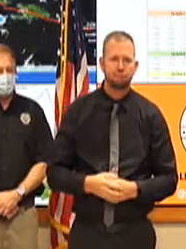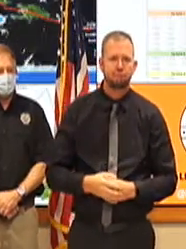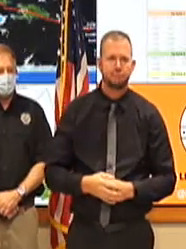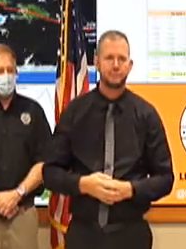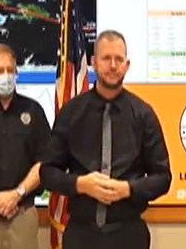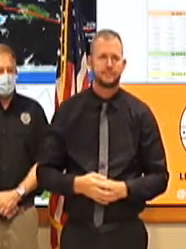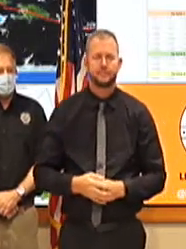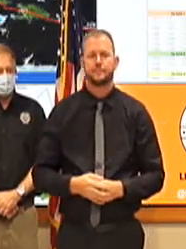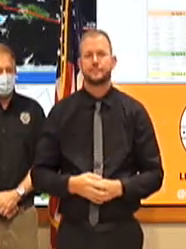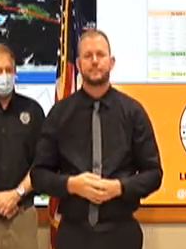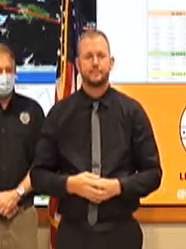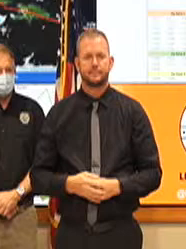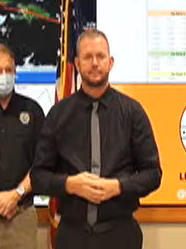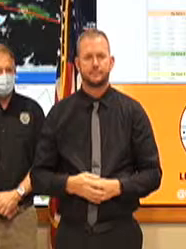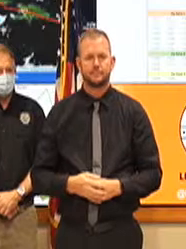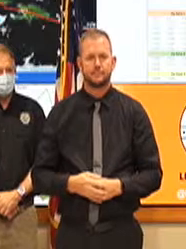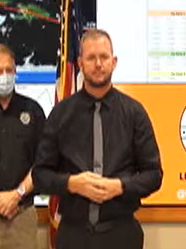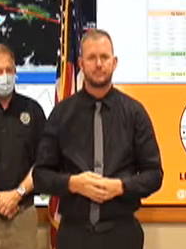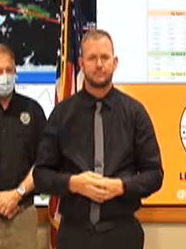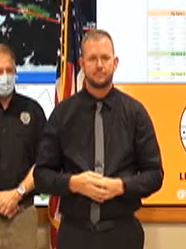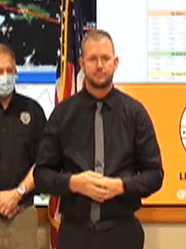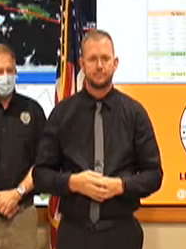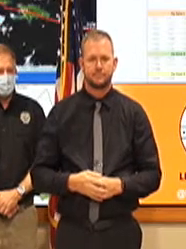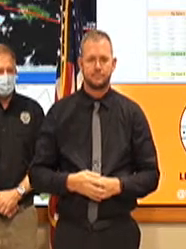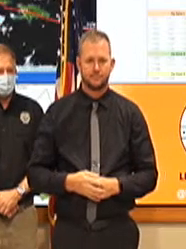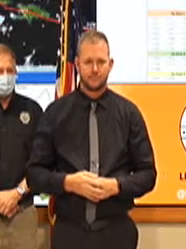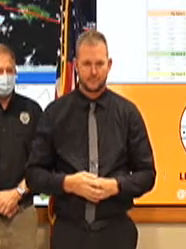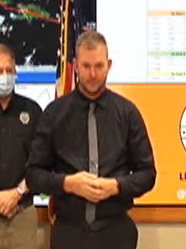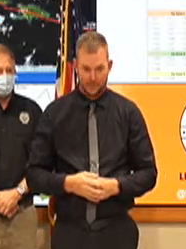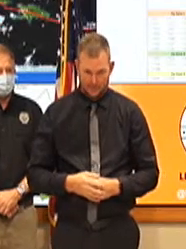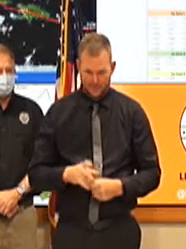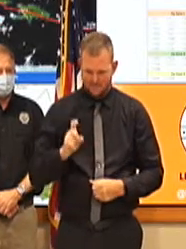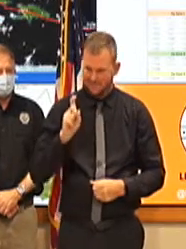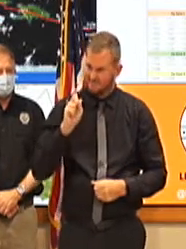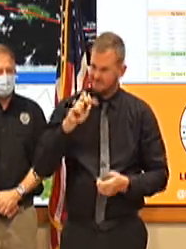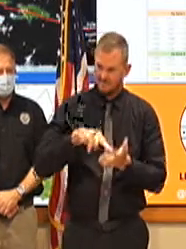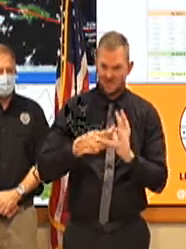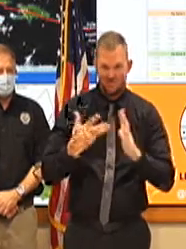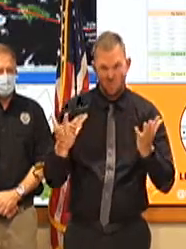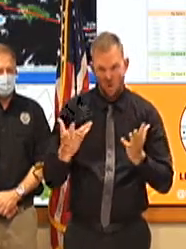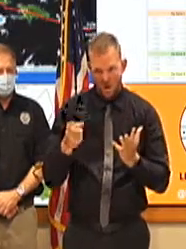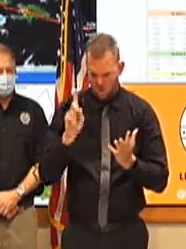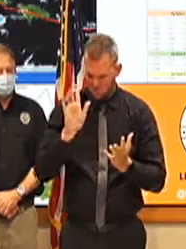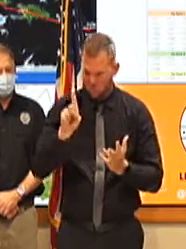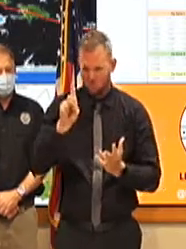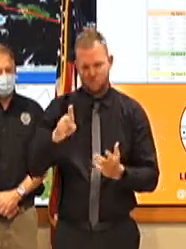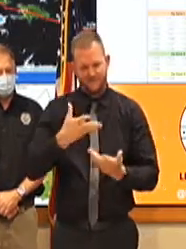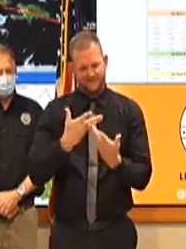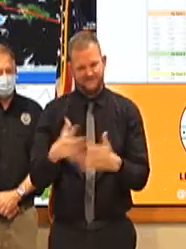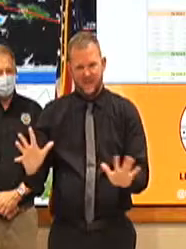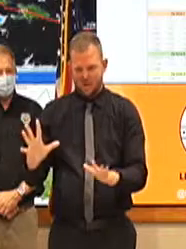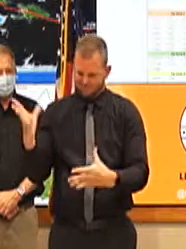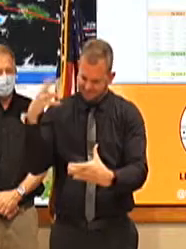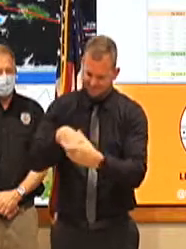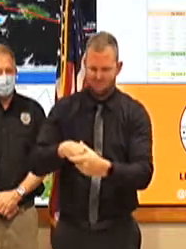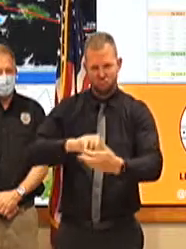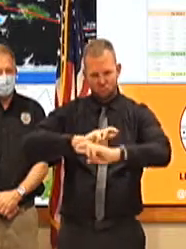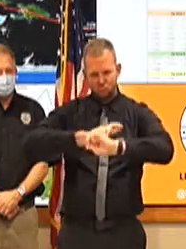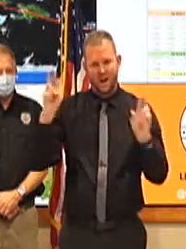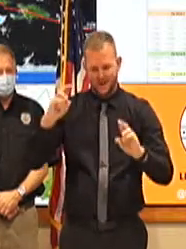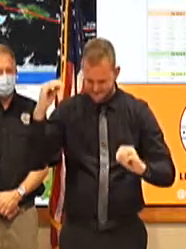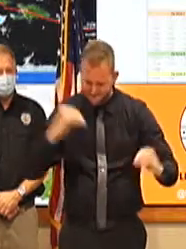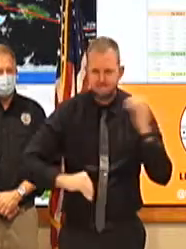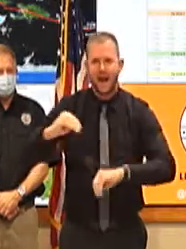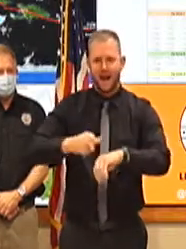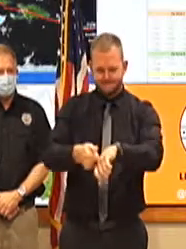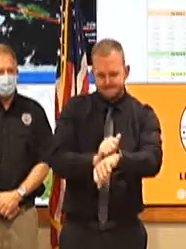this point, you should be well underway in preparing for this storm. If you are not, you are already behind the curve.